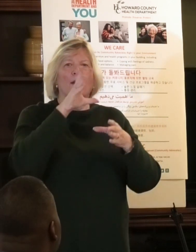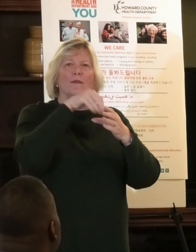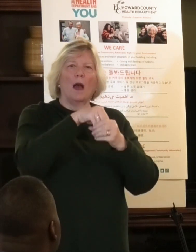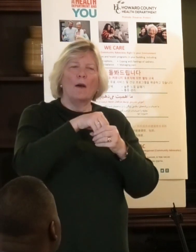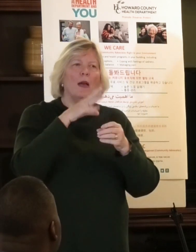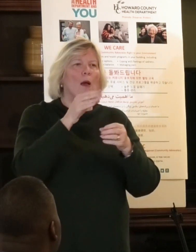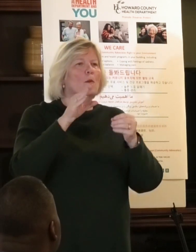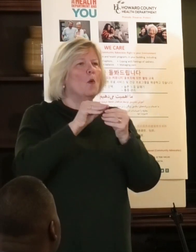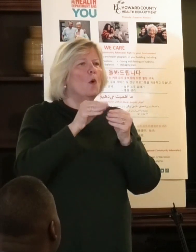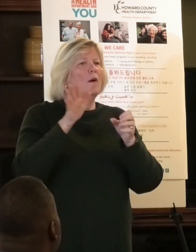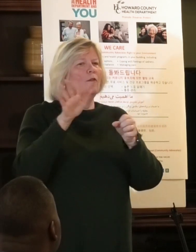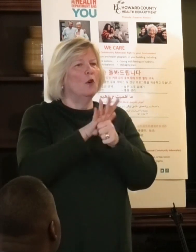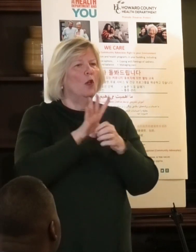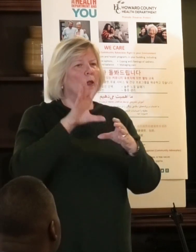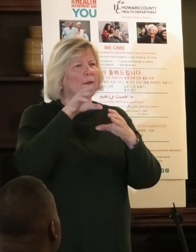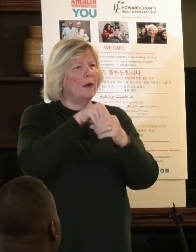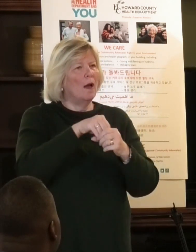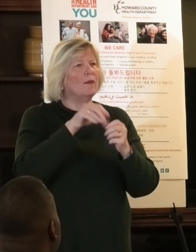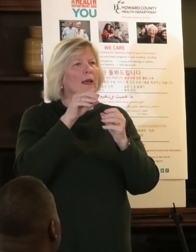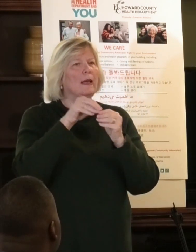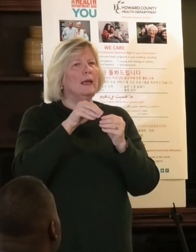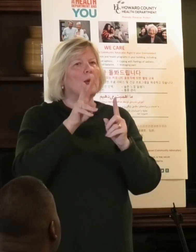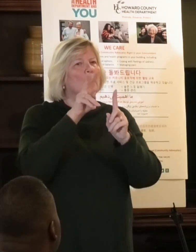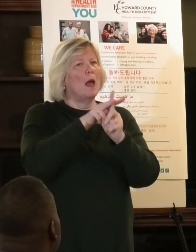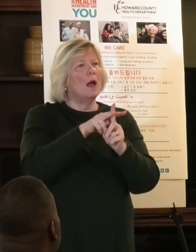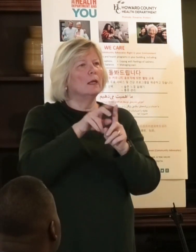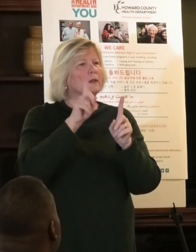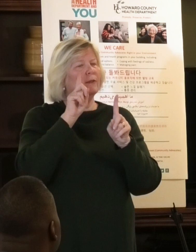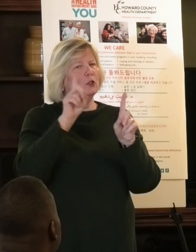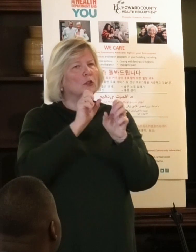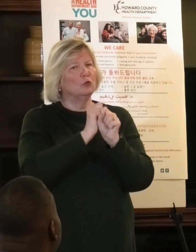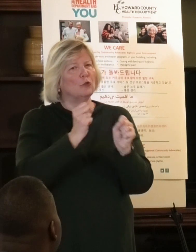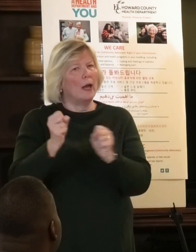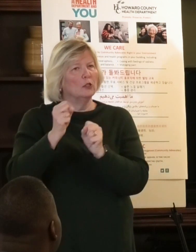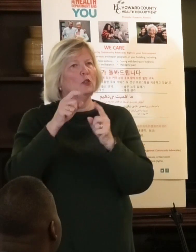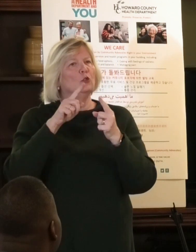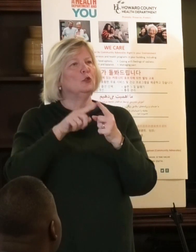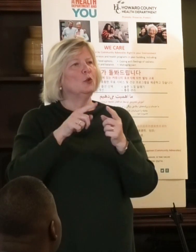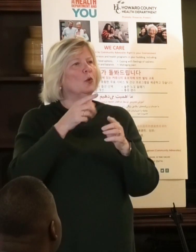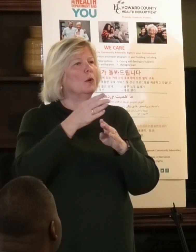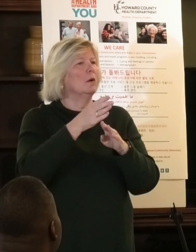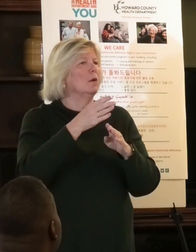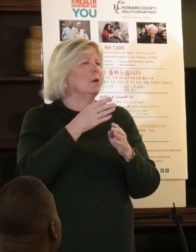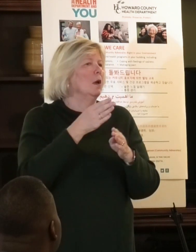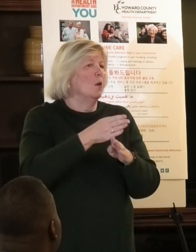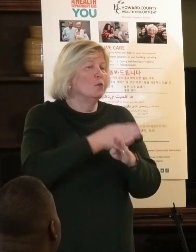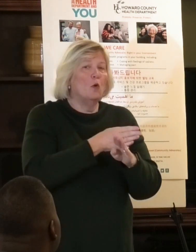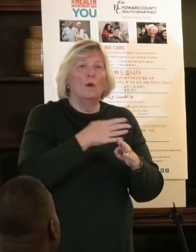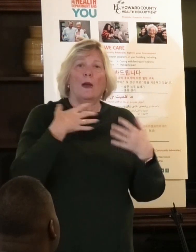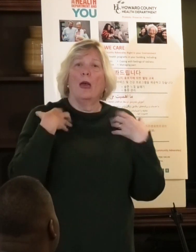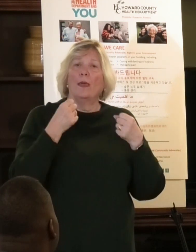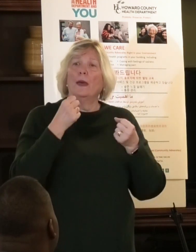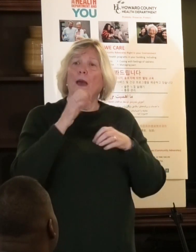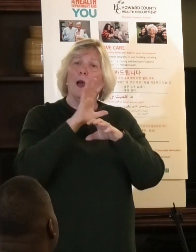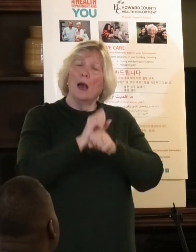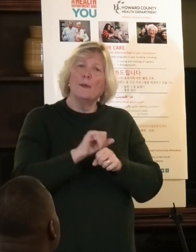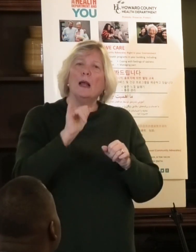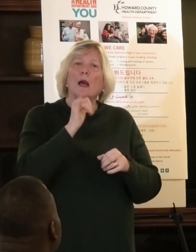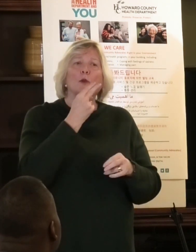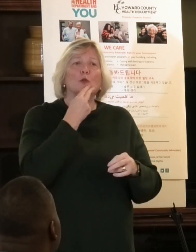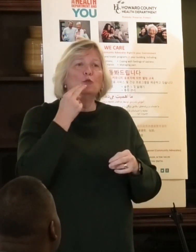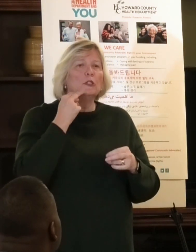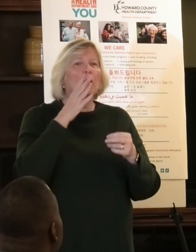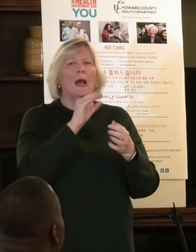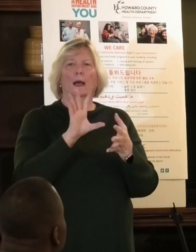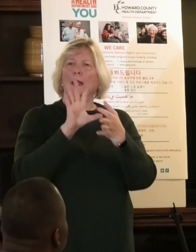fully engage in applying strategies to improve healthy habits such as nutrition, and to get connected